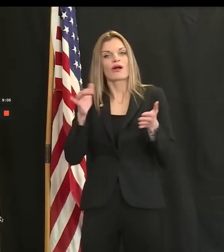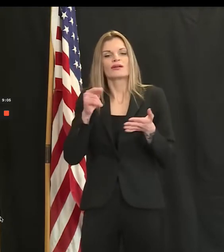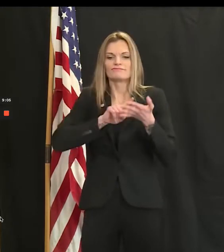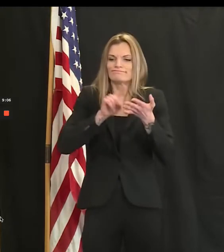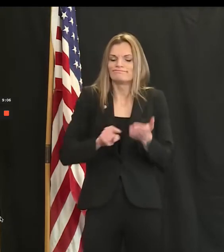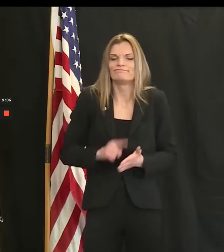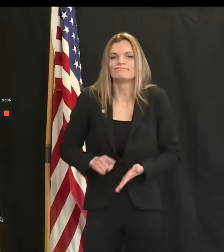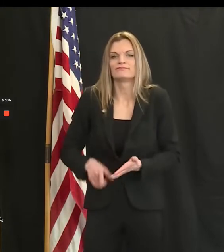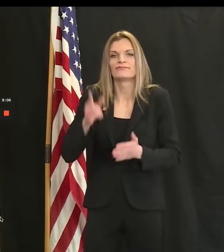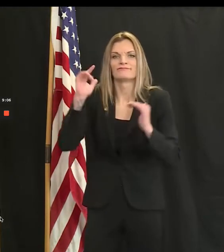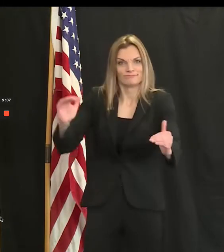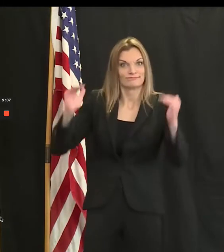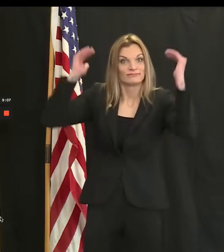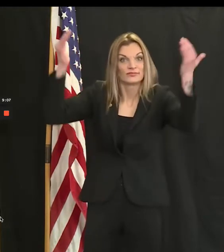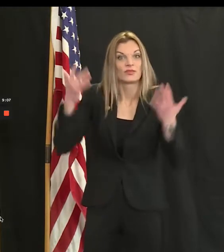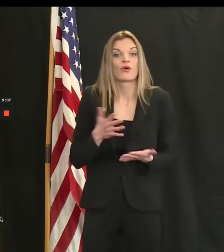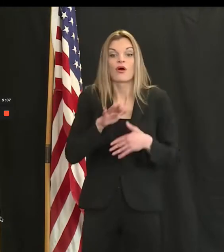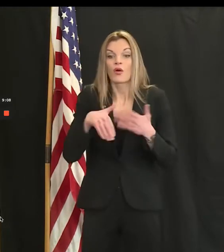required the use of